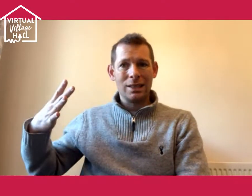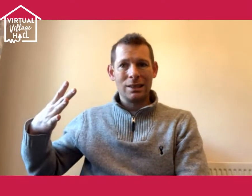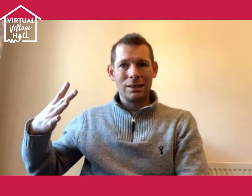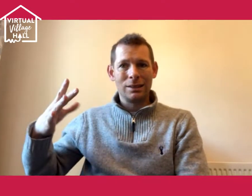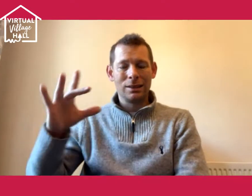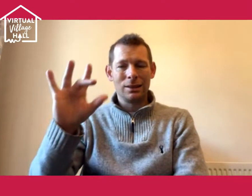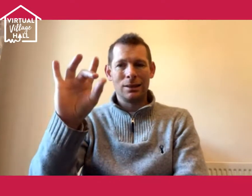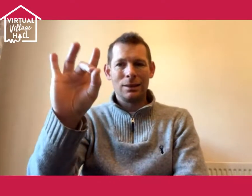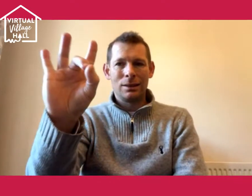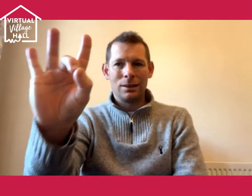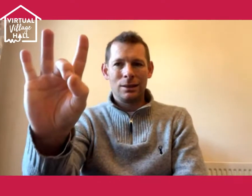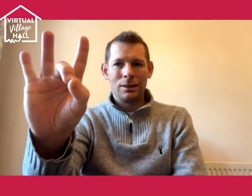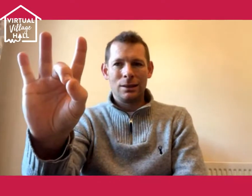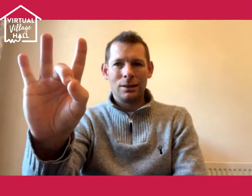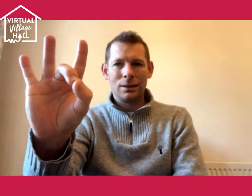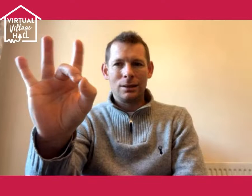And white.